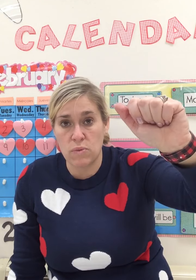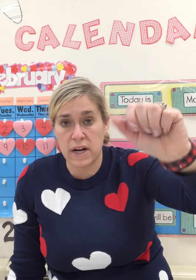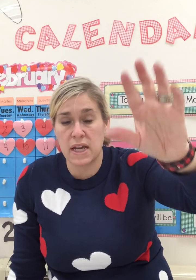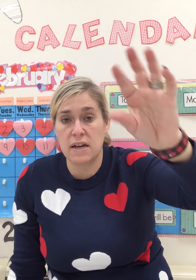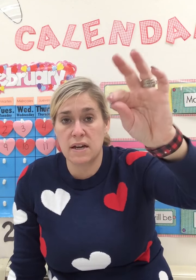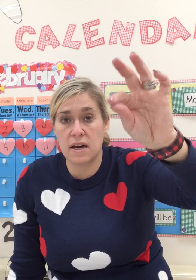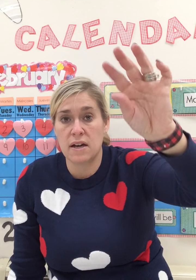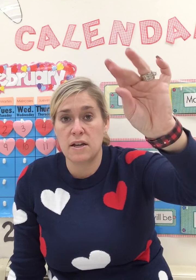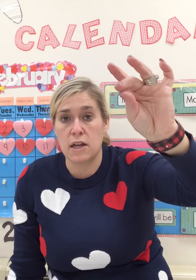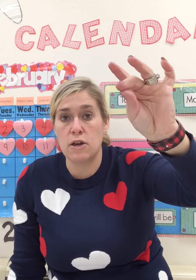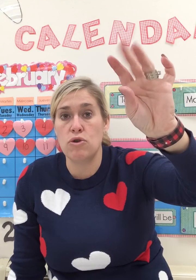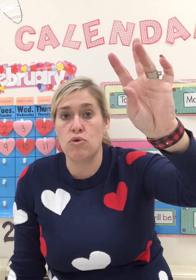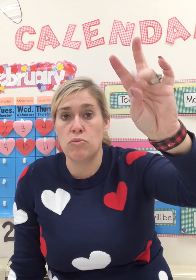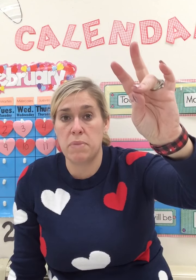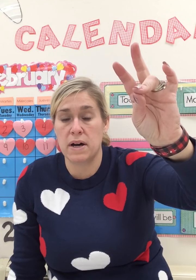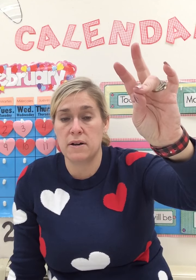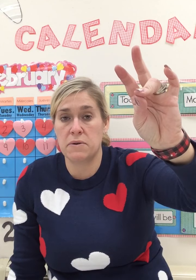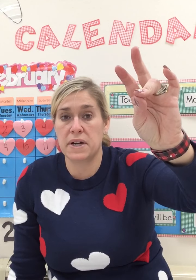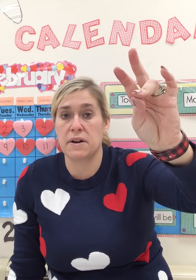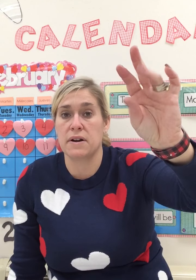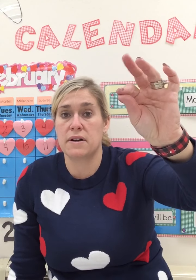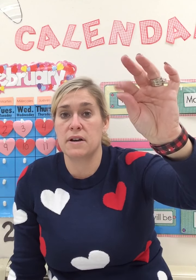Ready? C-U-B. Quicker.